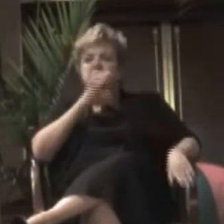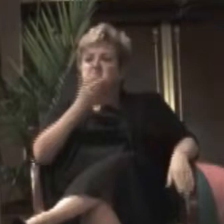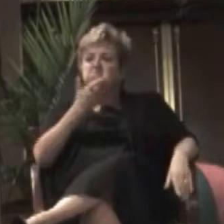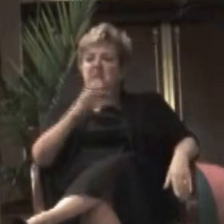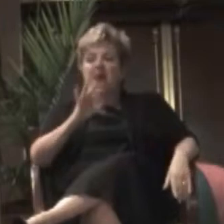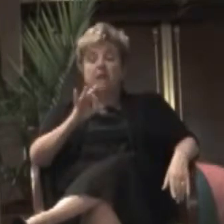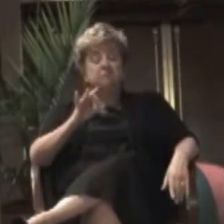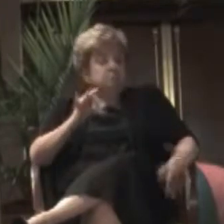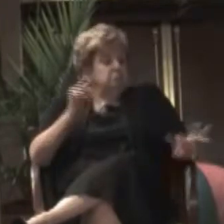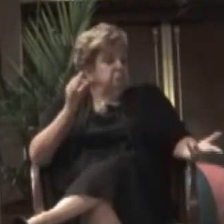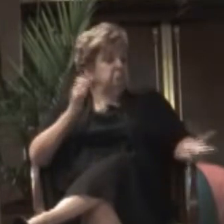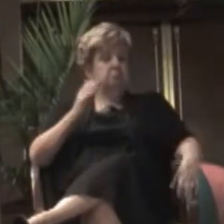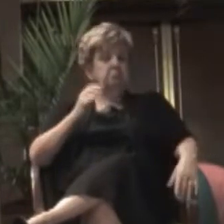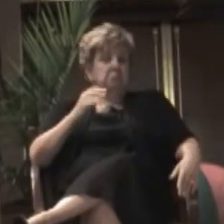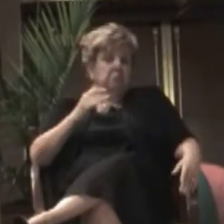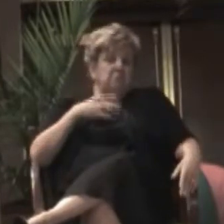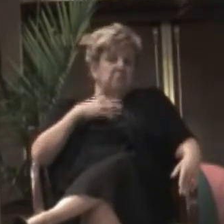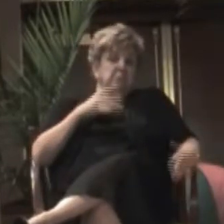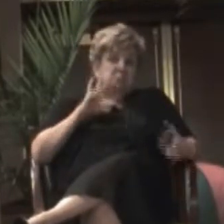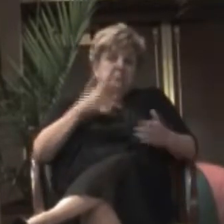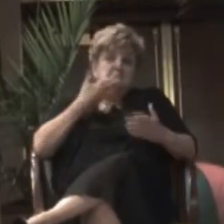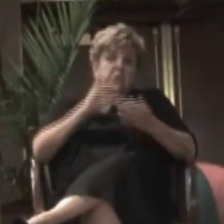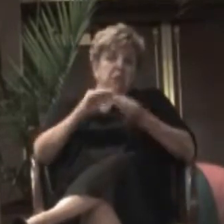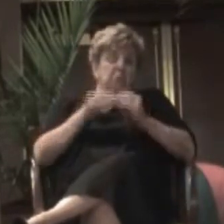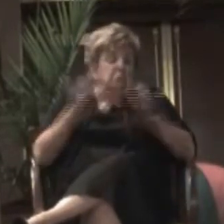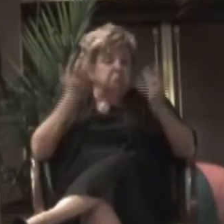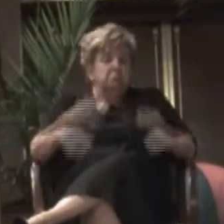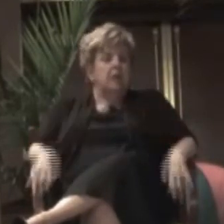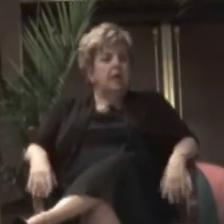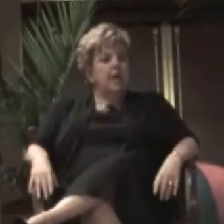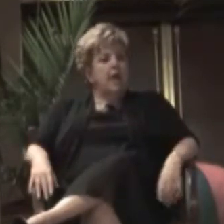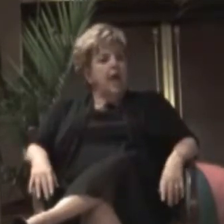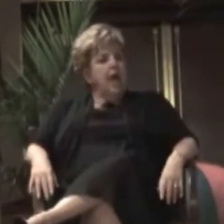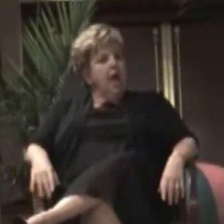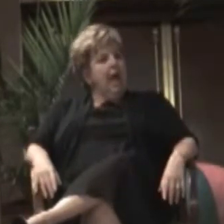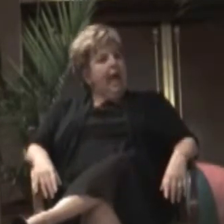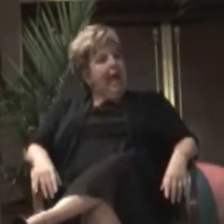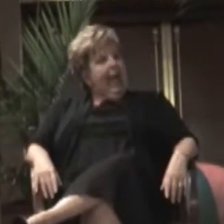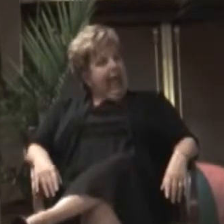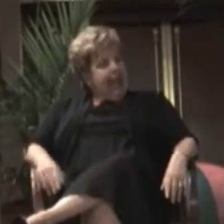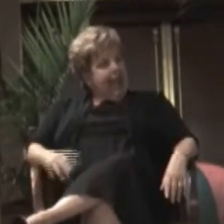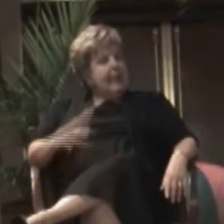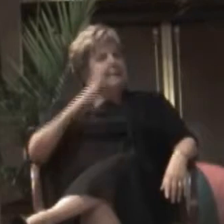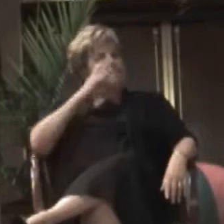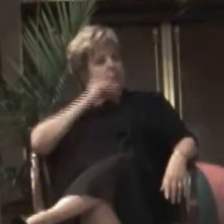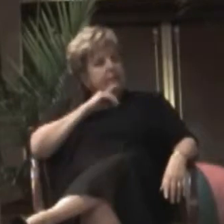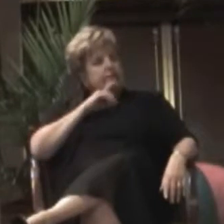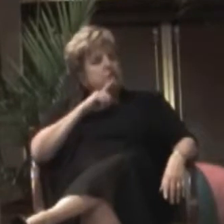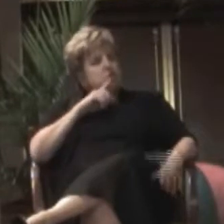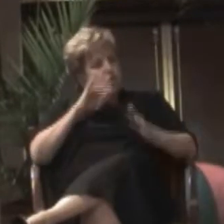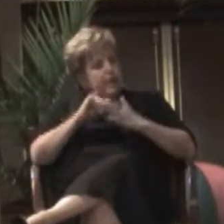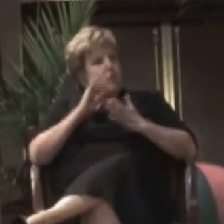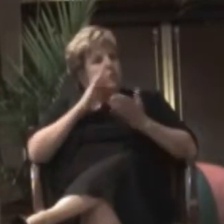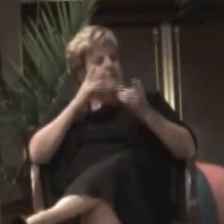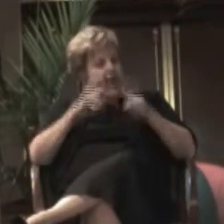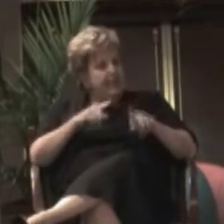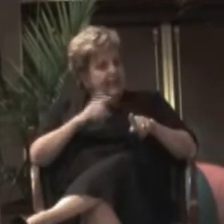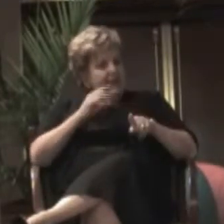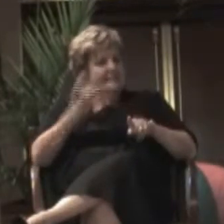a forecast as any. And I'm pretty sure that it would have been true had I not been brought to a stop. Now, I've got many,